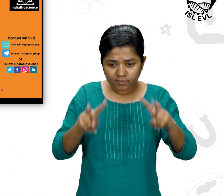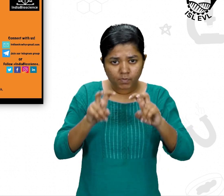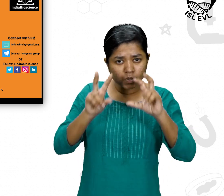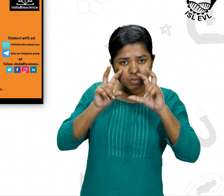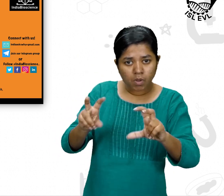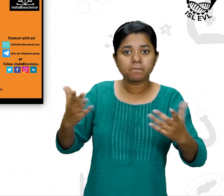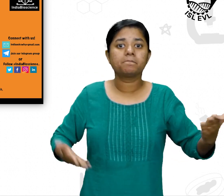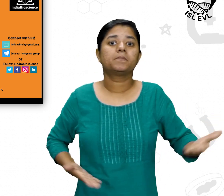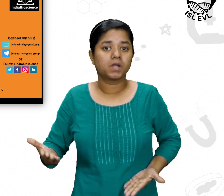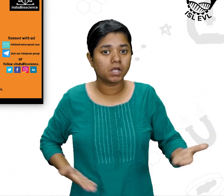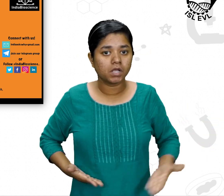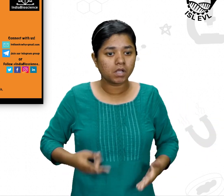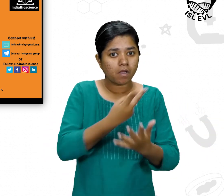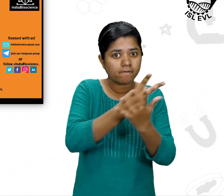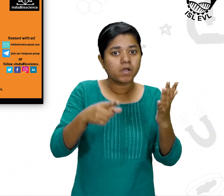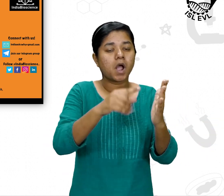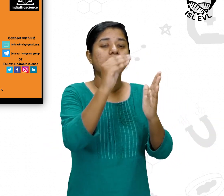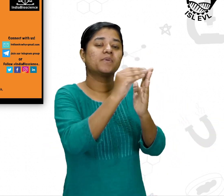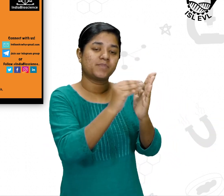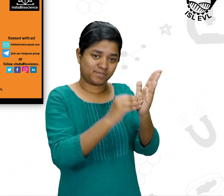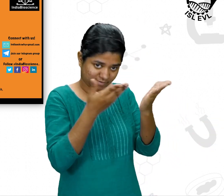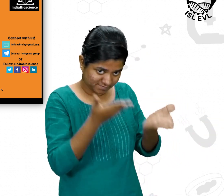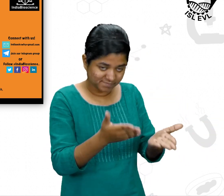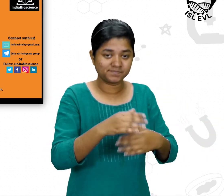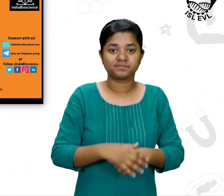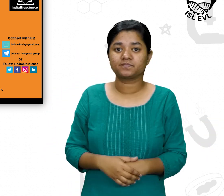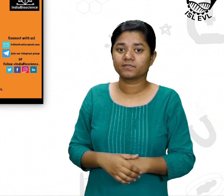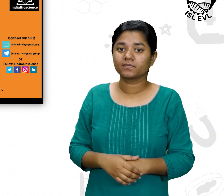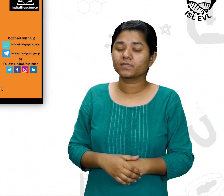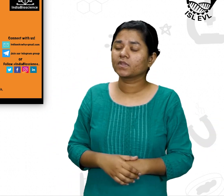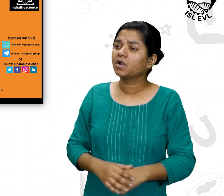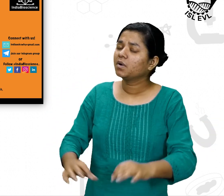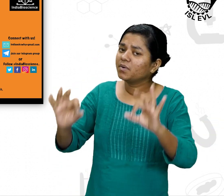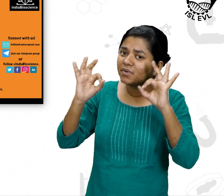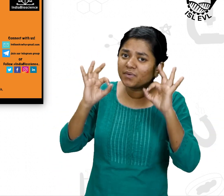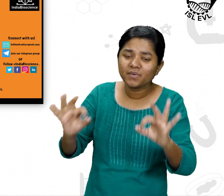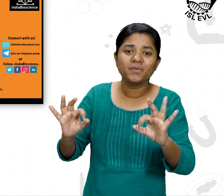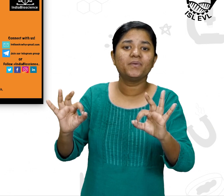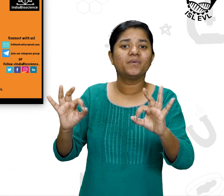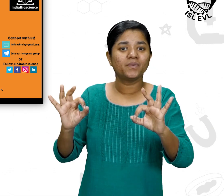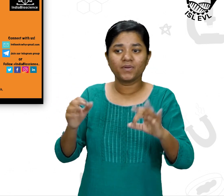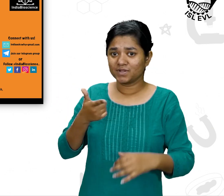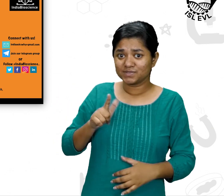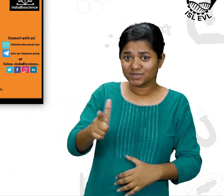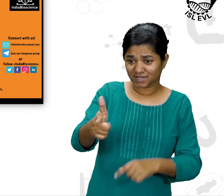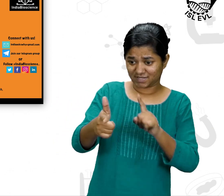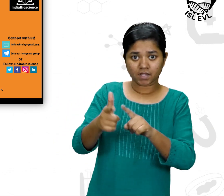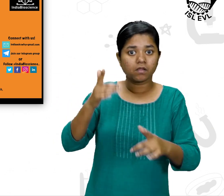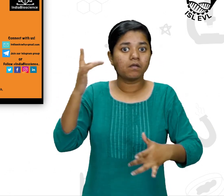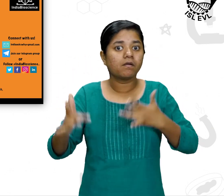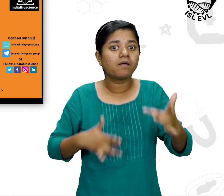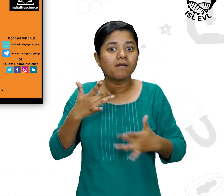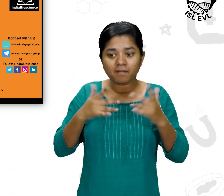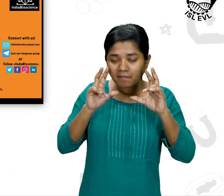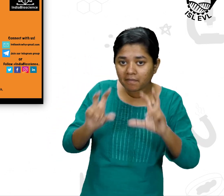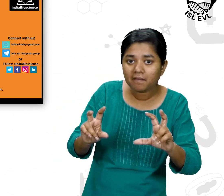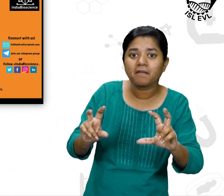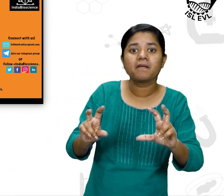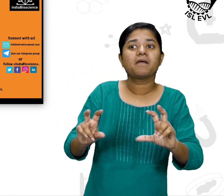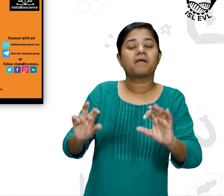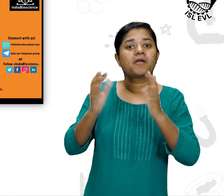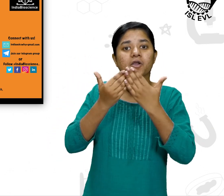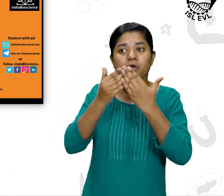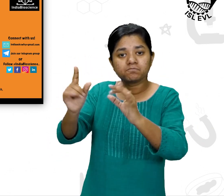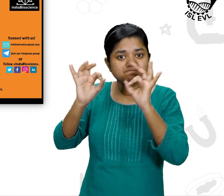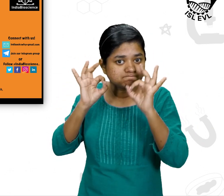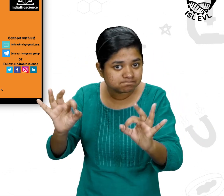So, what is your sort of um, message to people who are interested in science, first of all, and